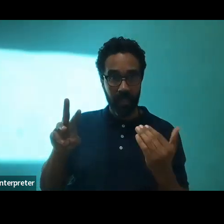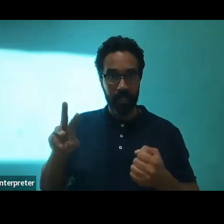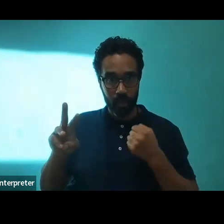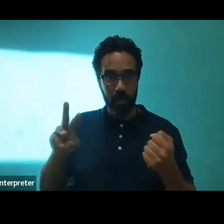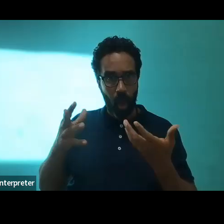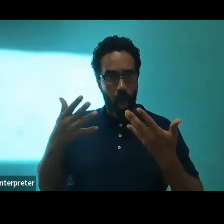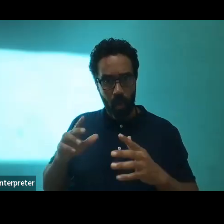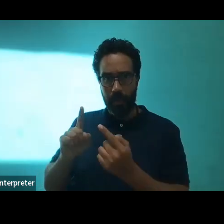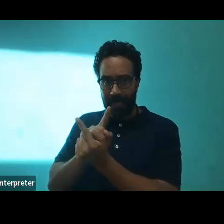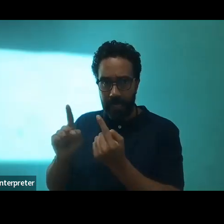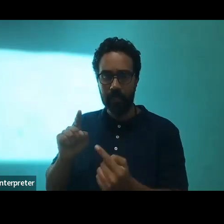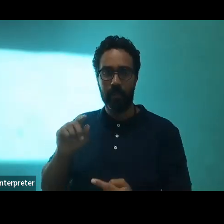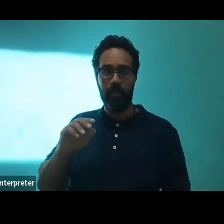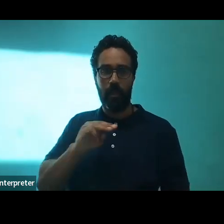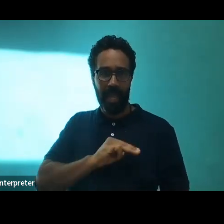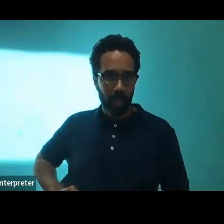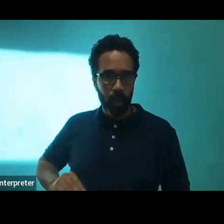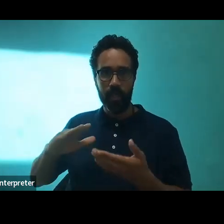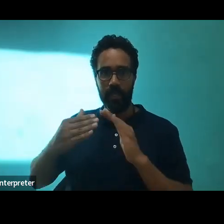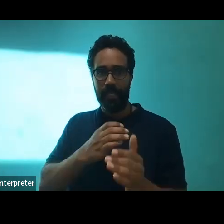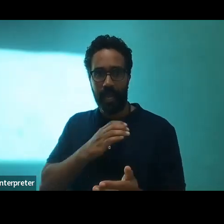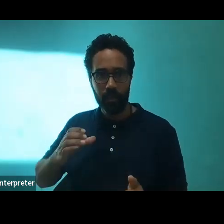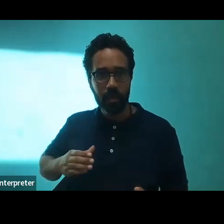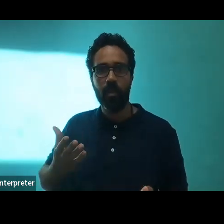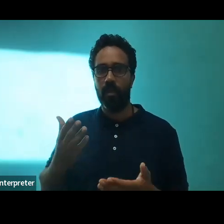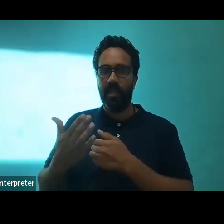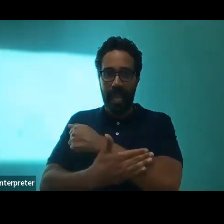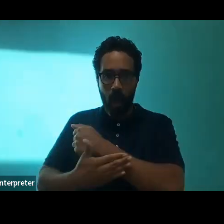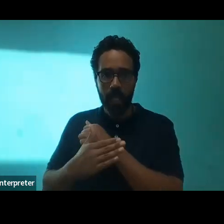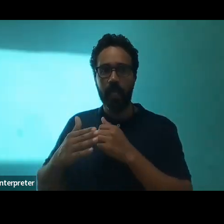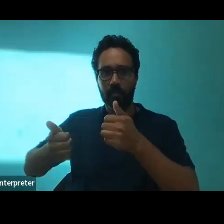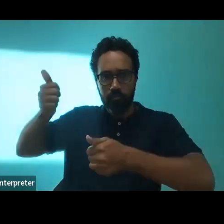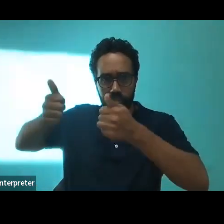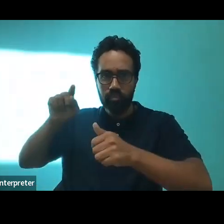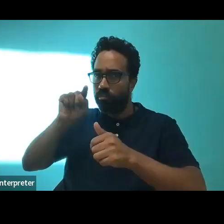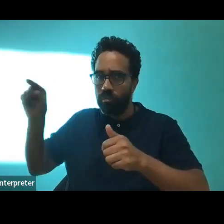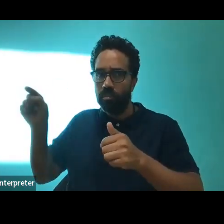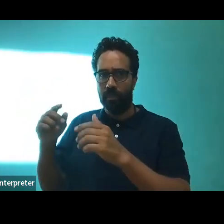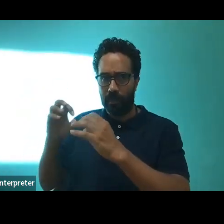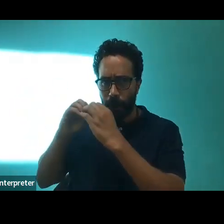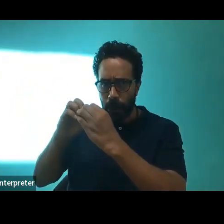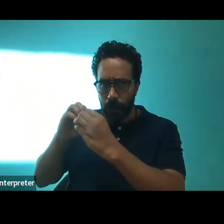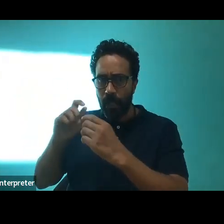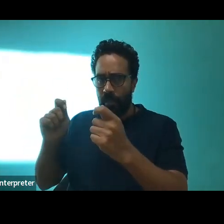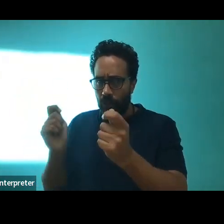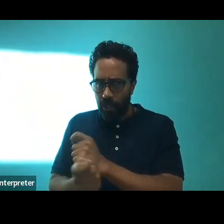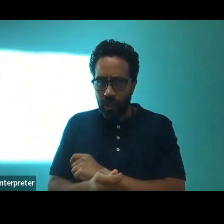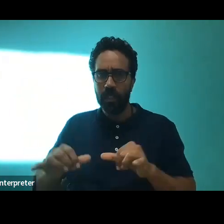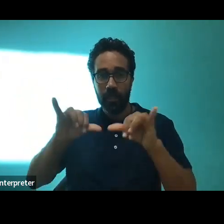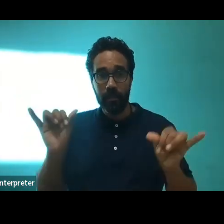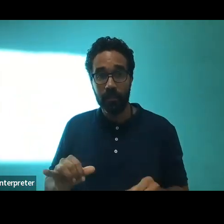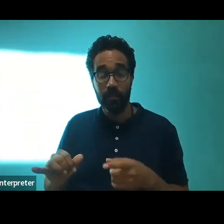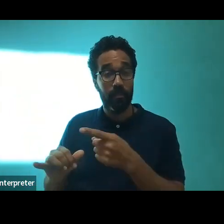and the city council and county officials to bring about systems change. They had been doing